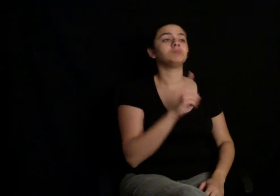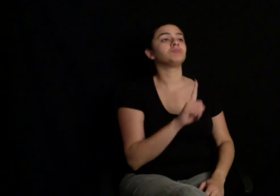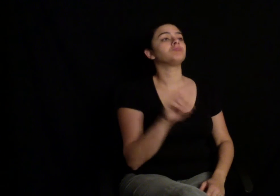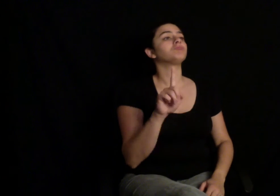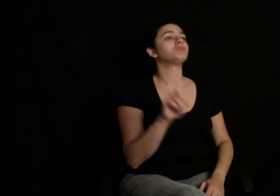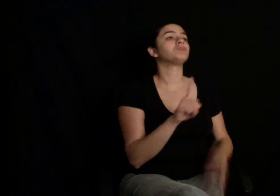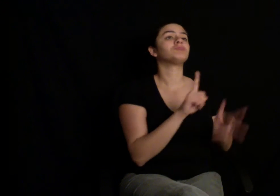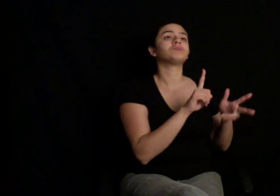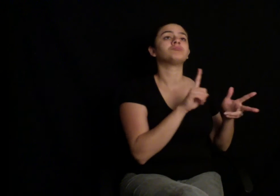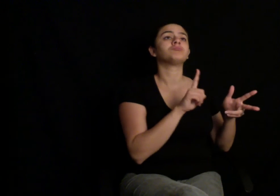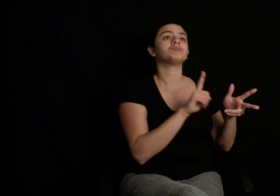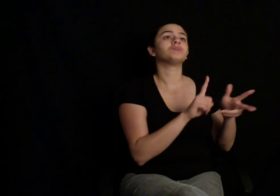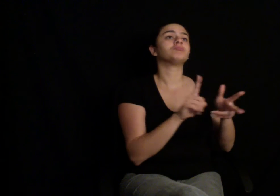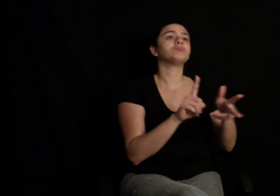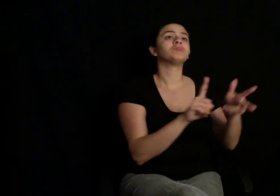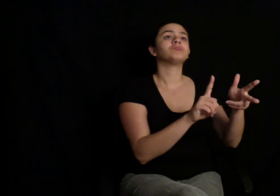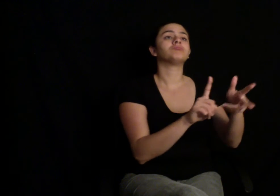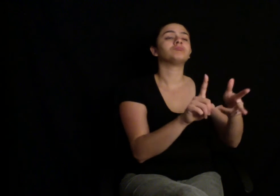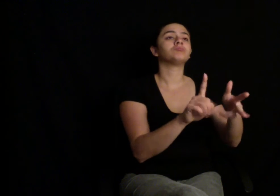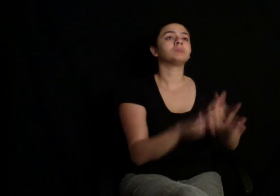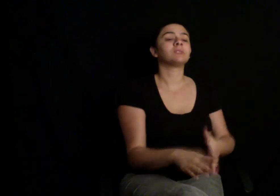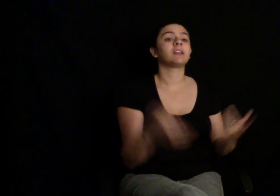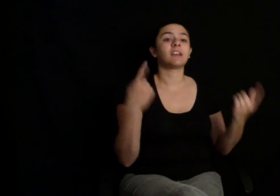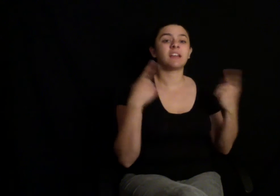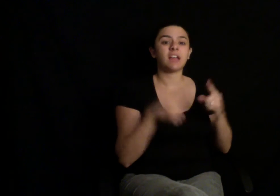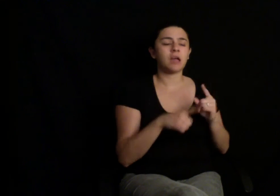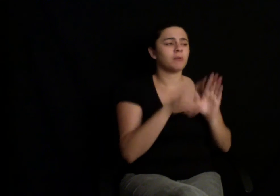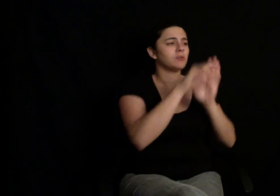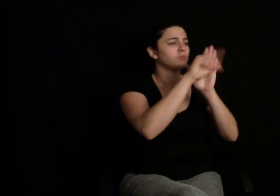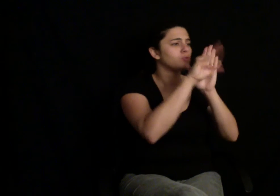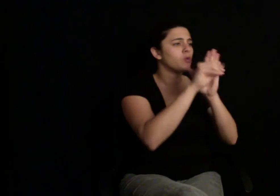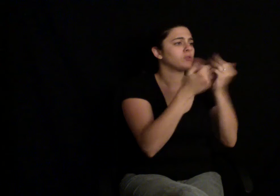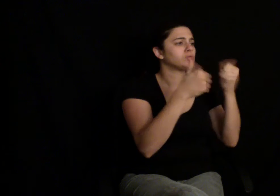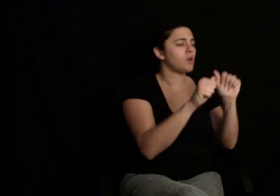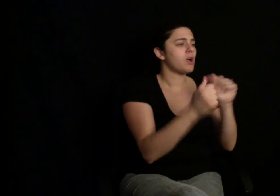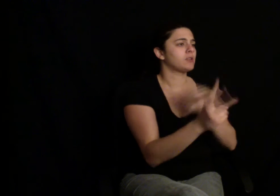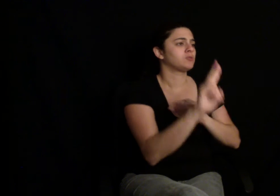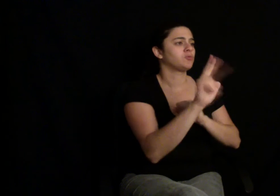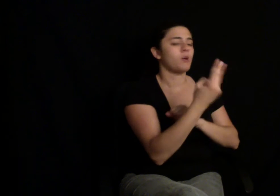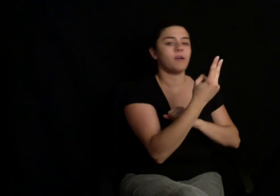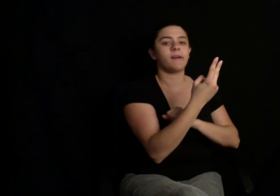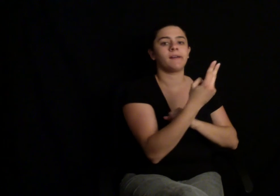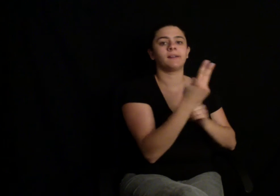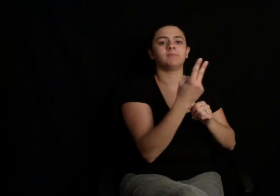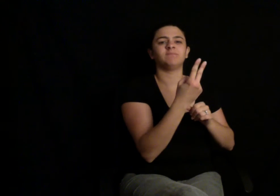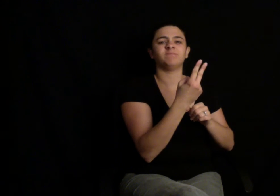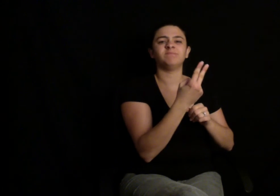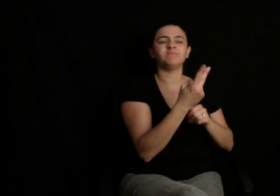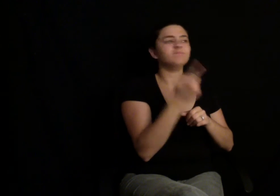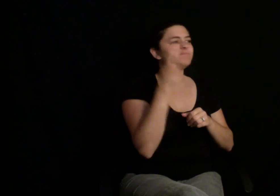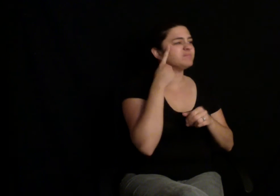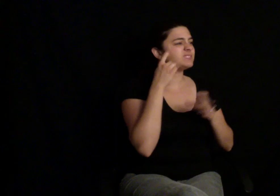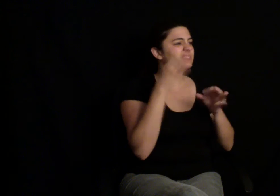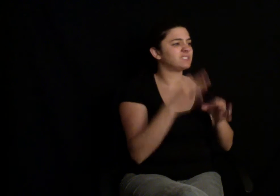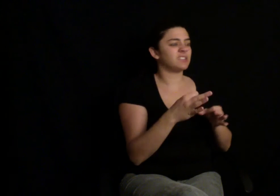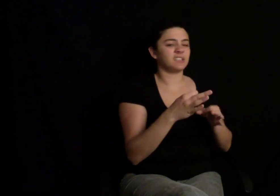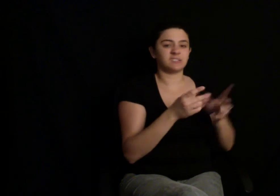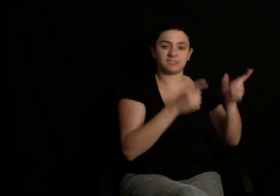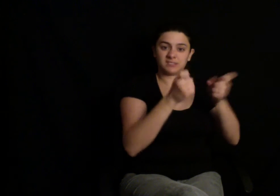And so after 2 takes, the director cut, and he actually told the second AD